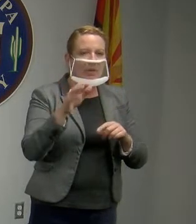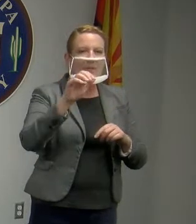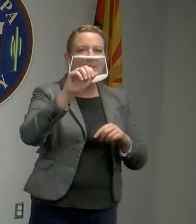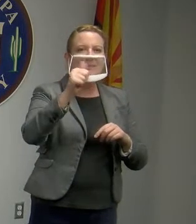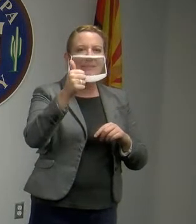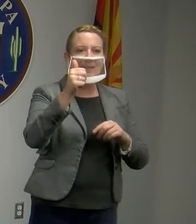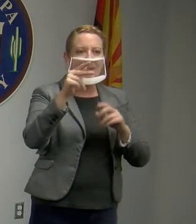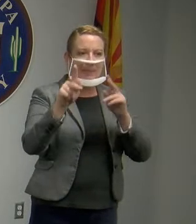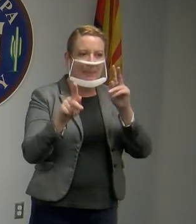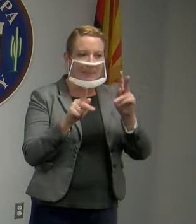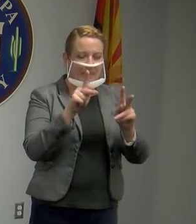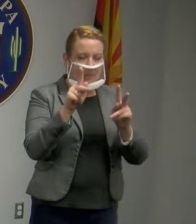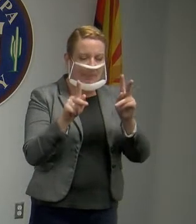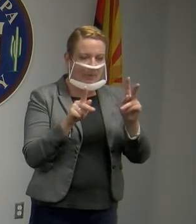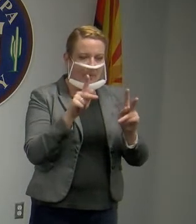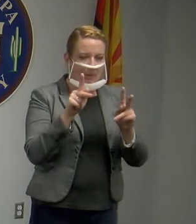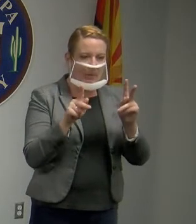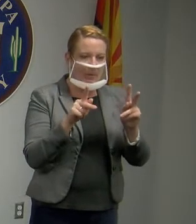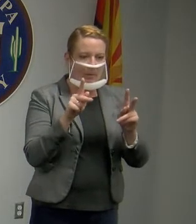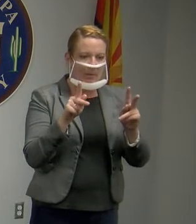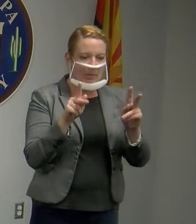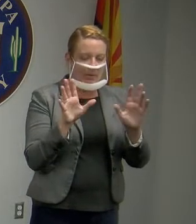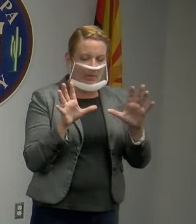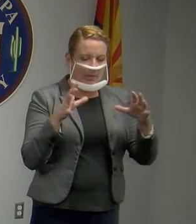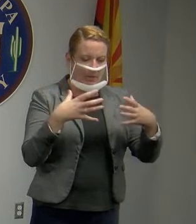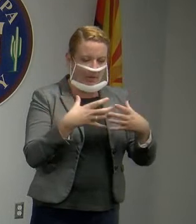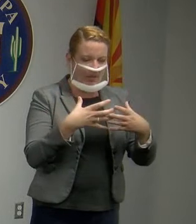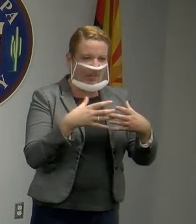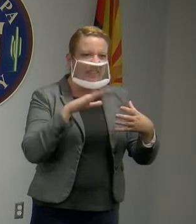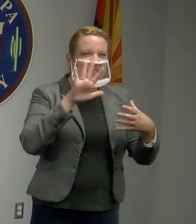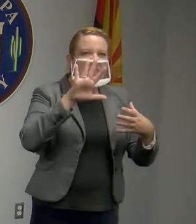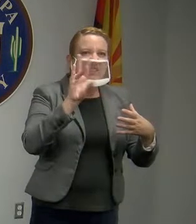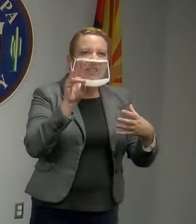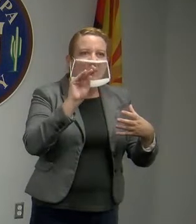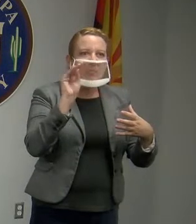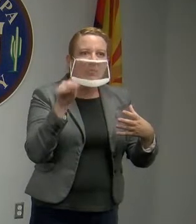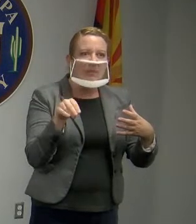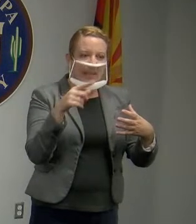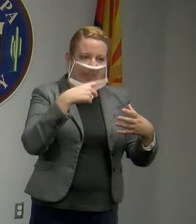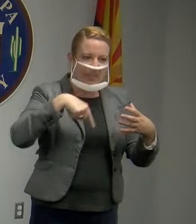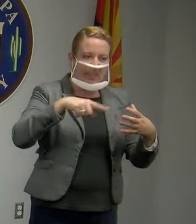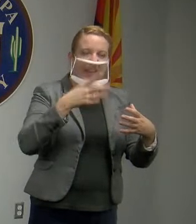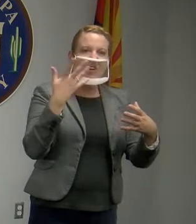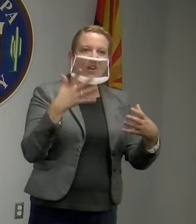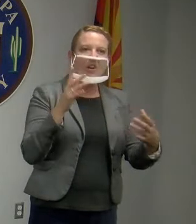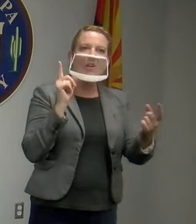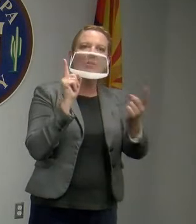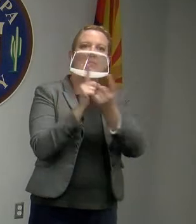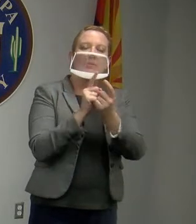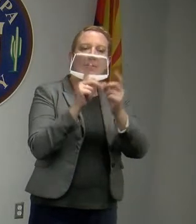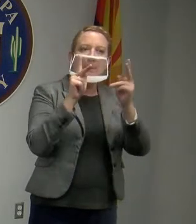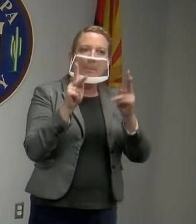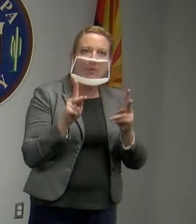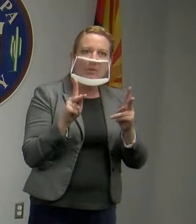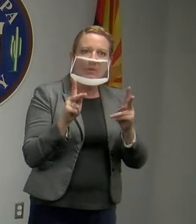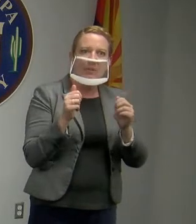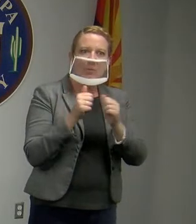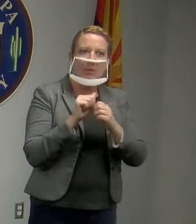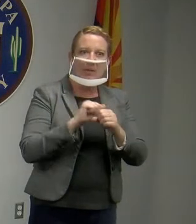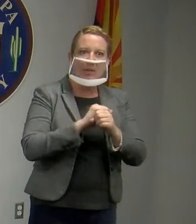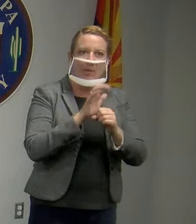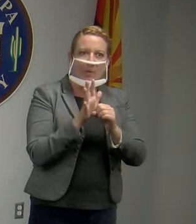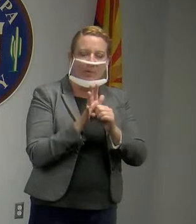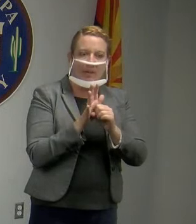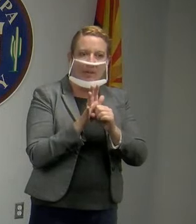57% chance of encountering someone who was infected with COVID-19, and that estimated risk level as an event of the 100 people would